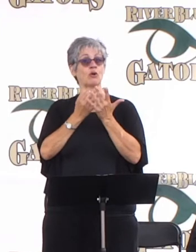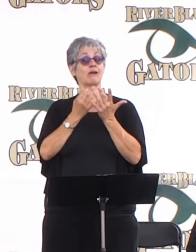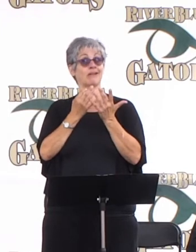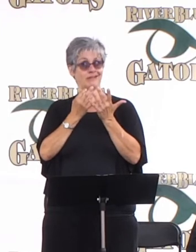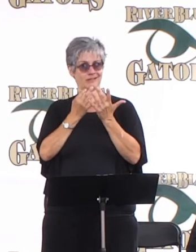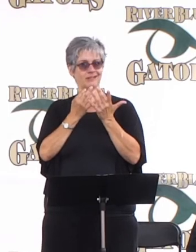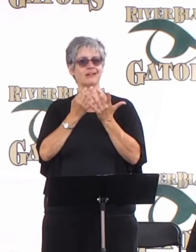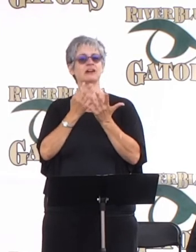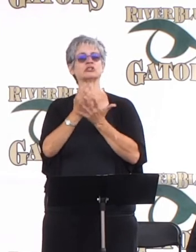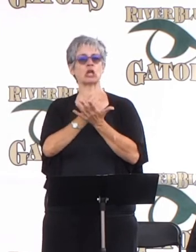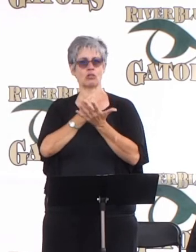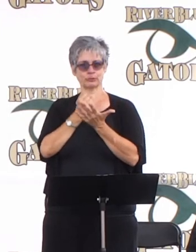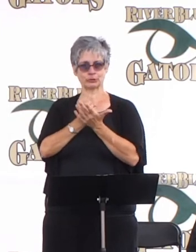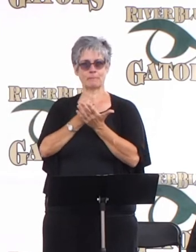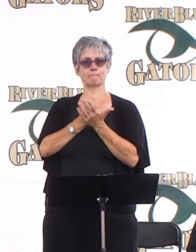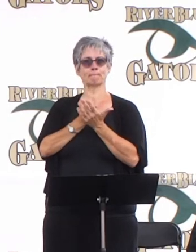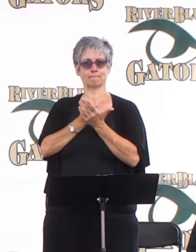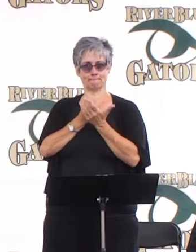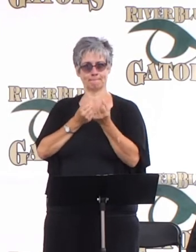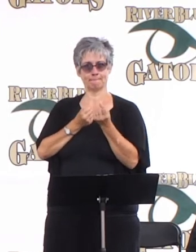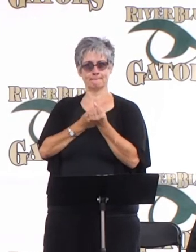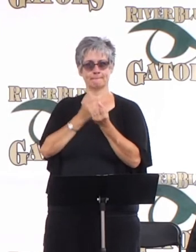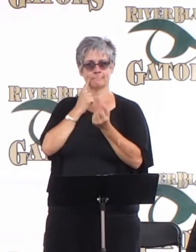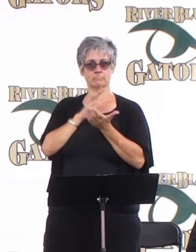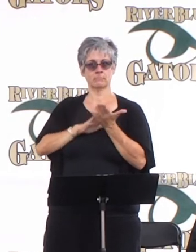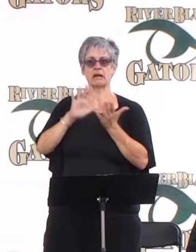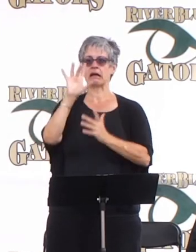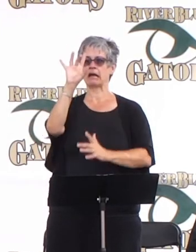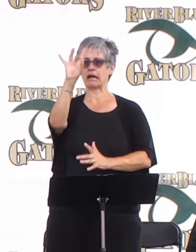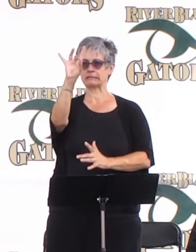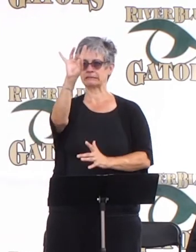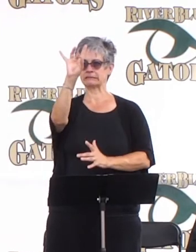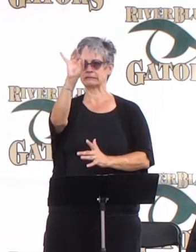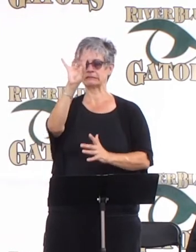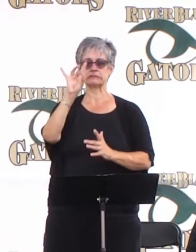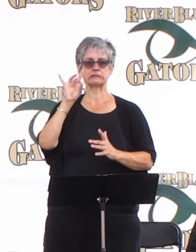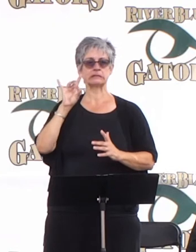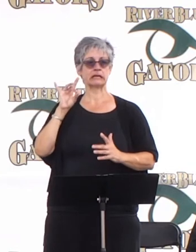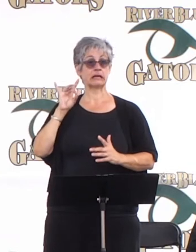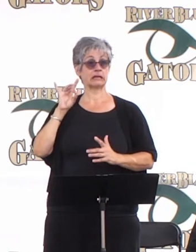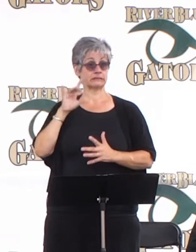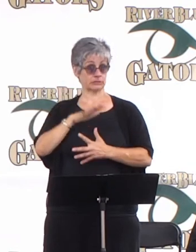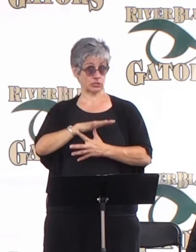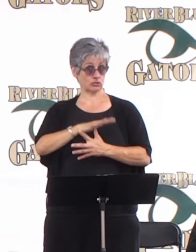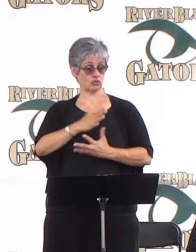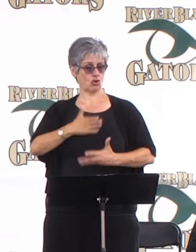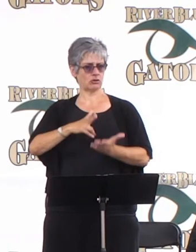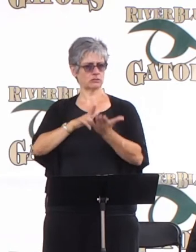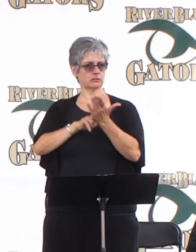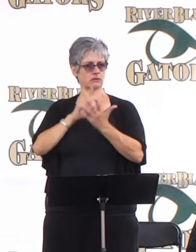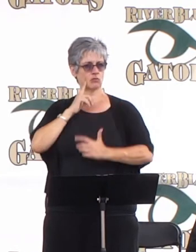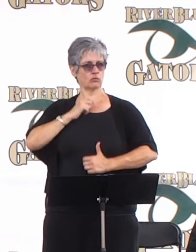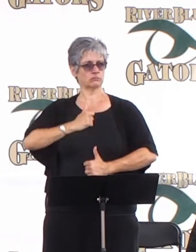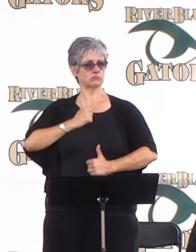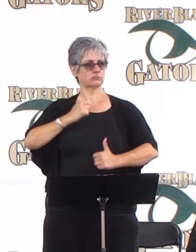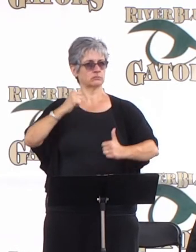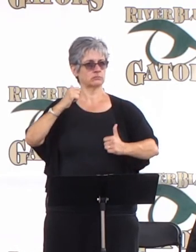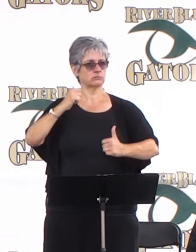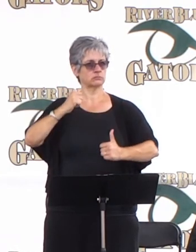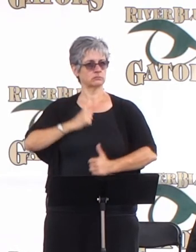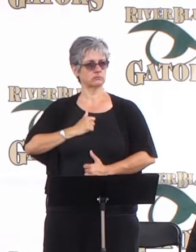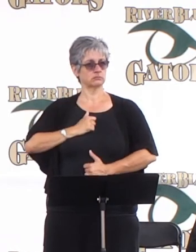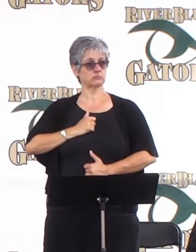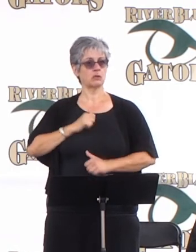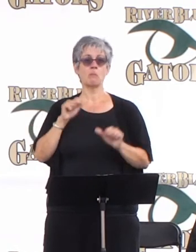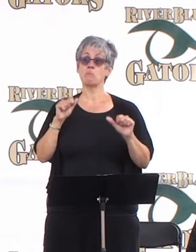scholarship. There are 8 seniors who have already signed contracts with the United States Armed Forces with potential educational